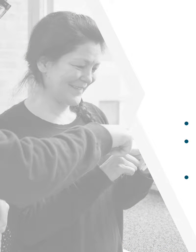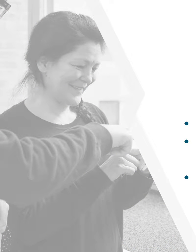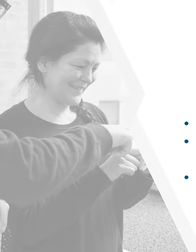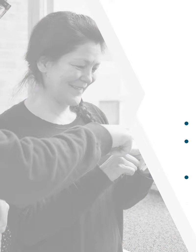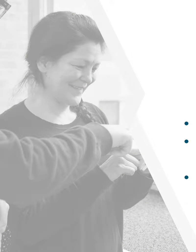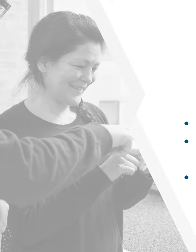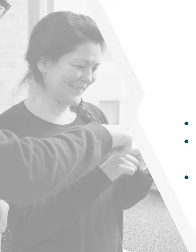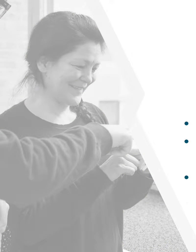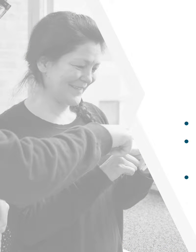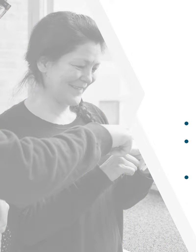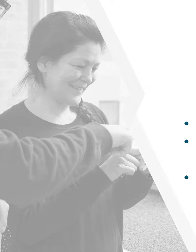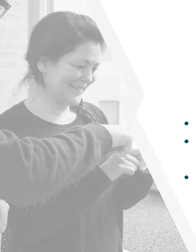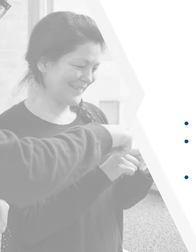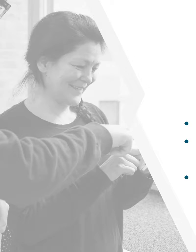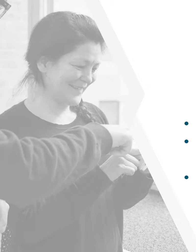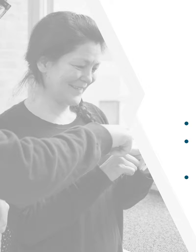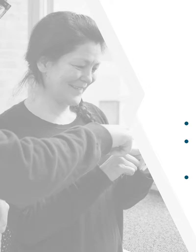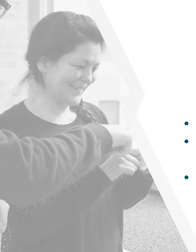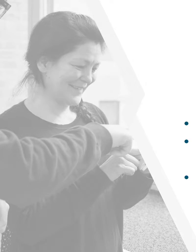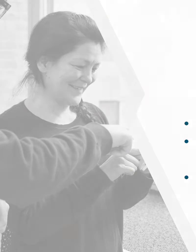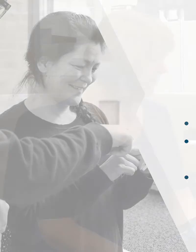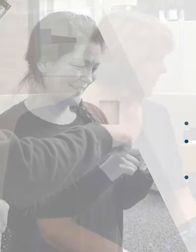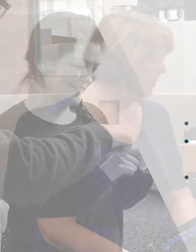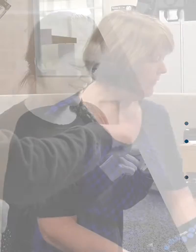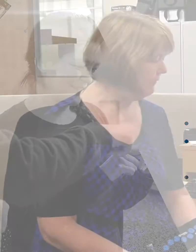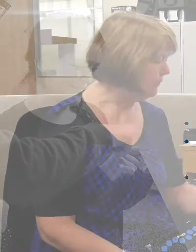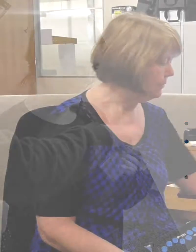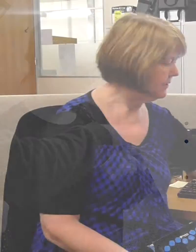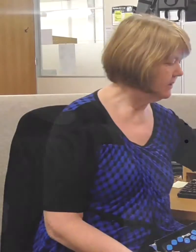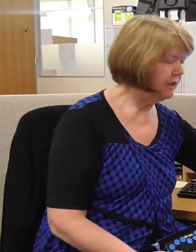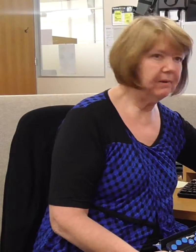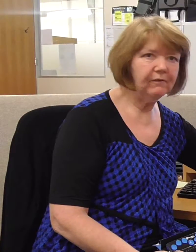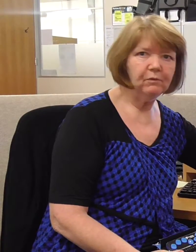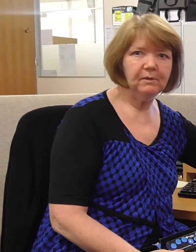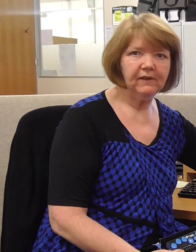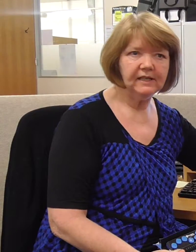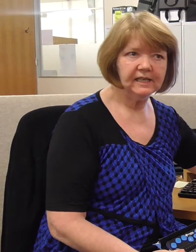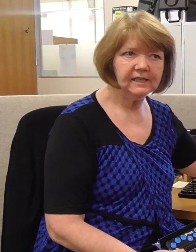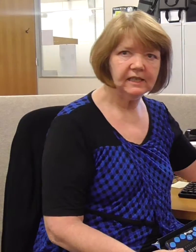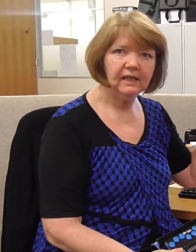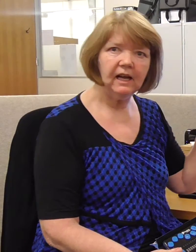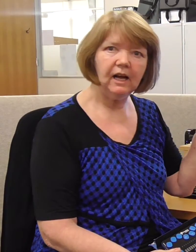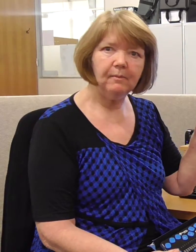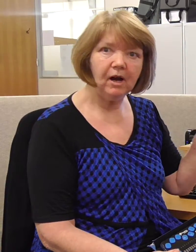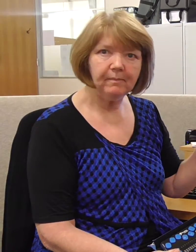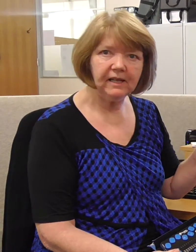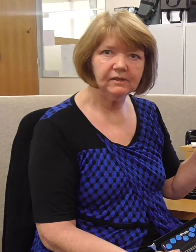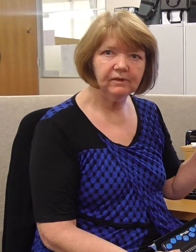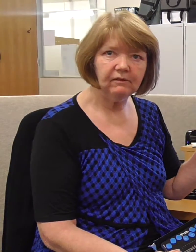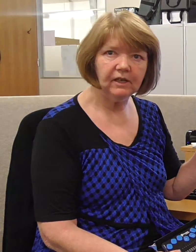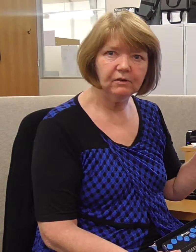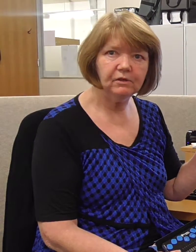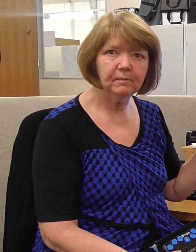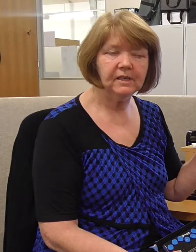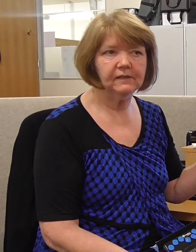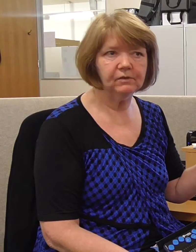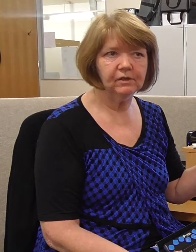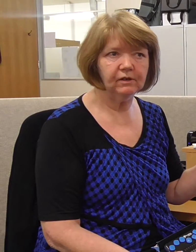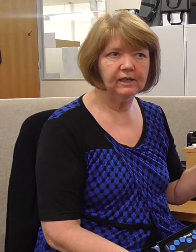email and internet. So iPhone 4s and above would be fantastic. iPads are really, really good because they've also got